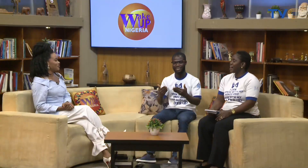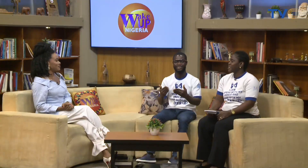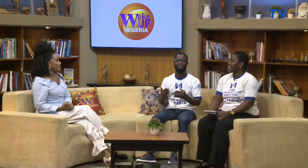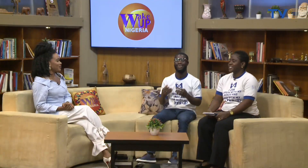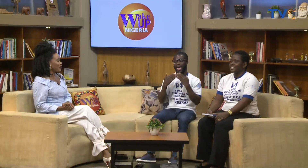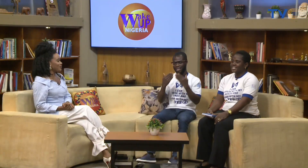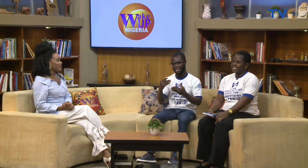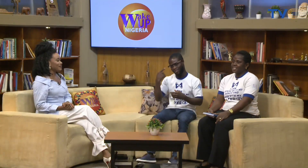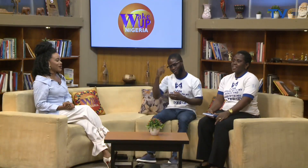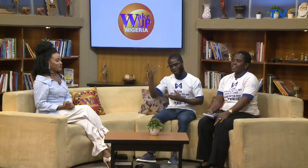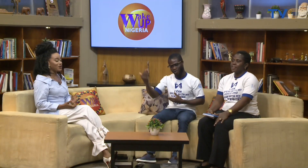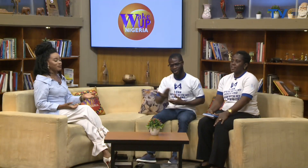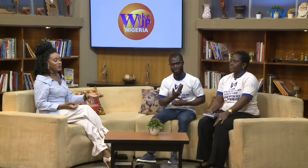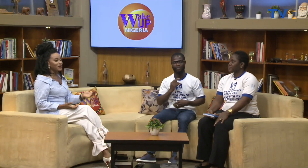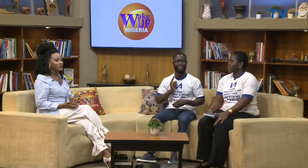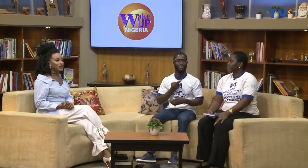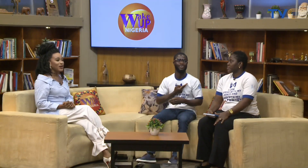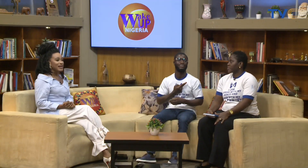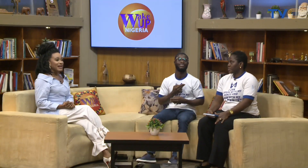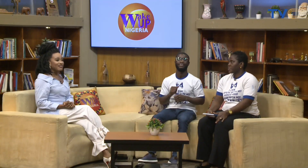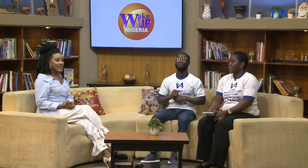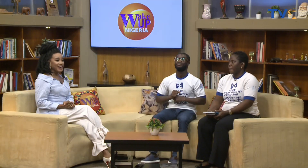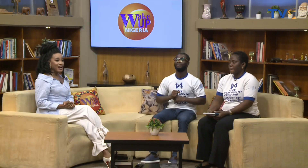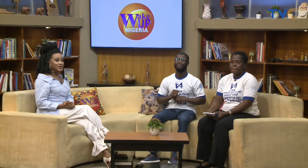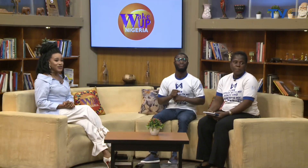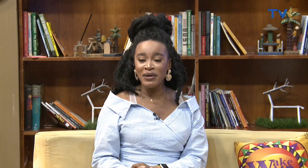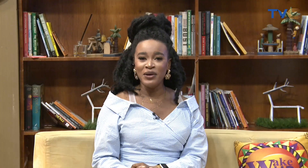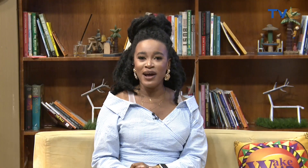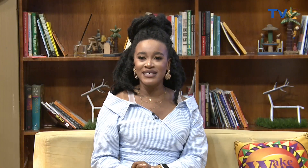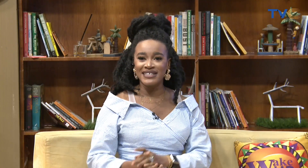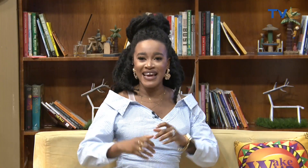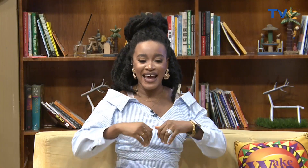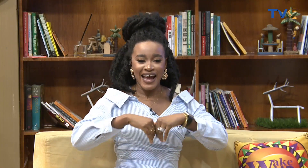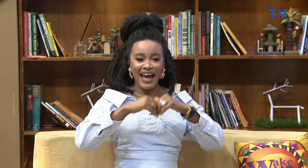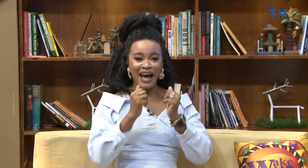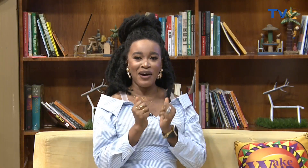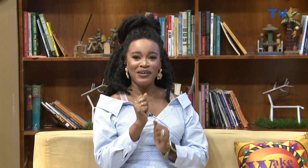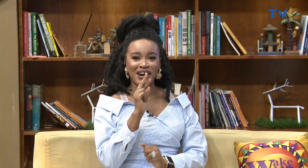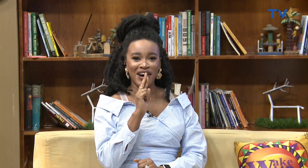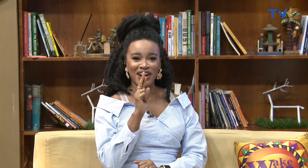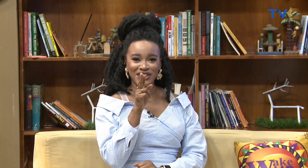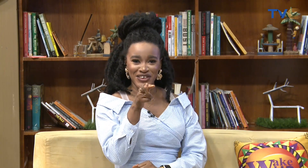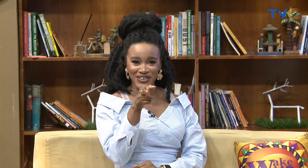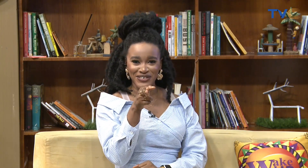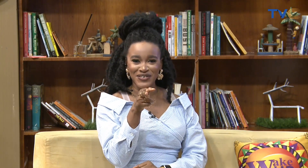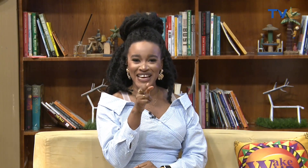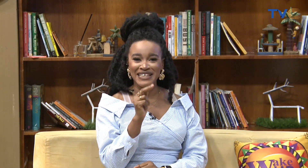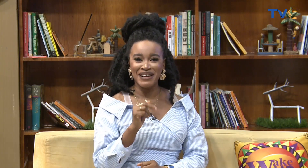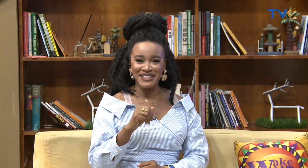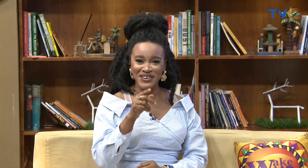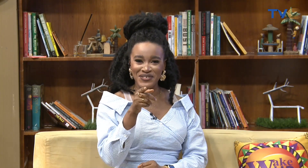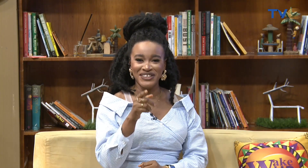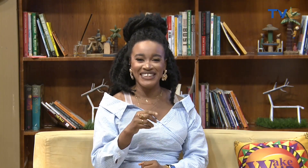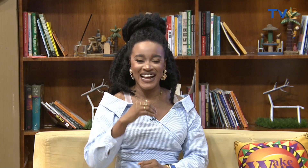for having us. For coming on the show. Right, so now I know how to say, how are you? So yes,